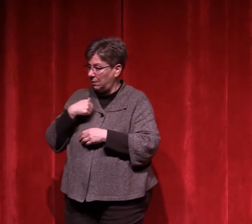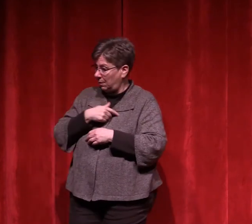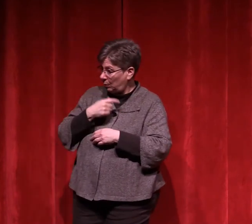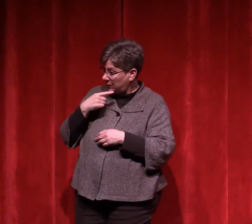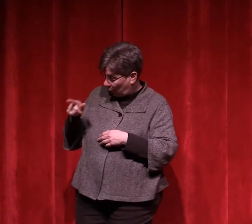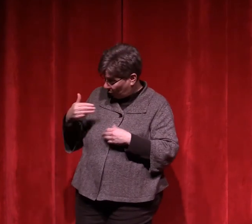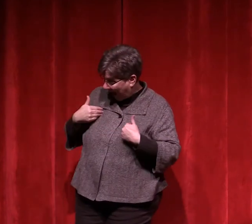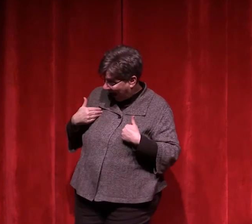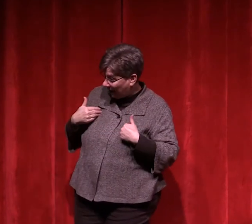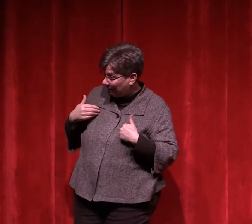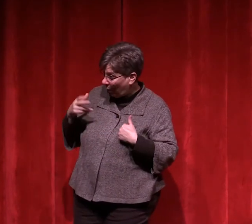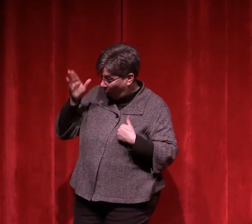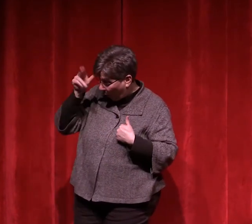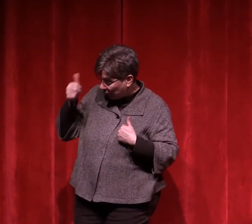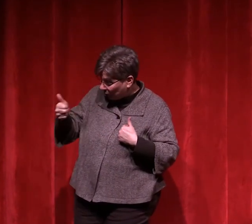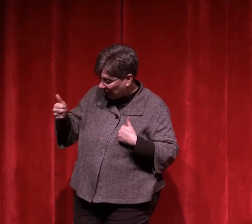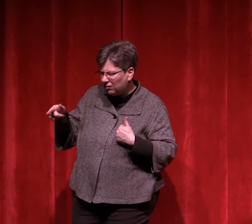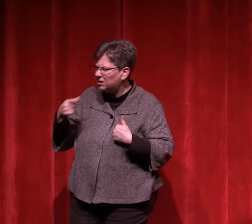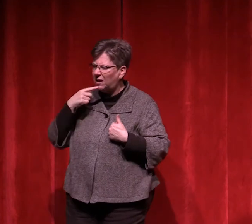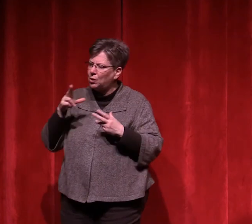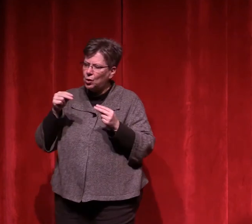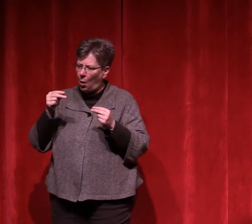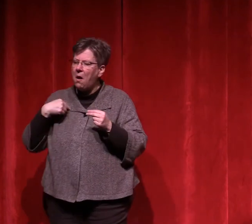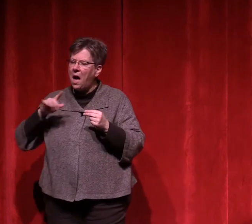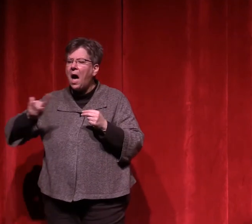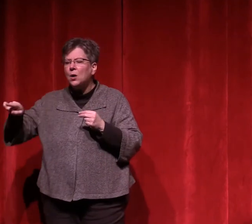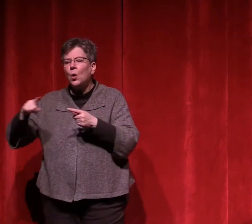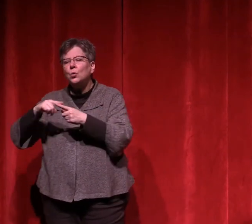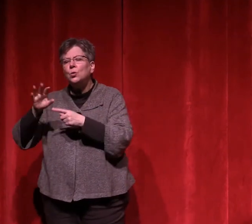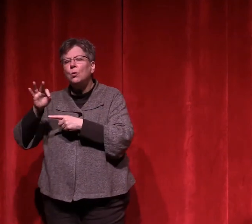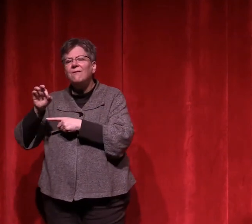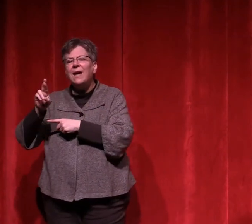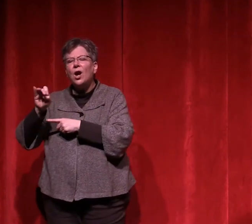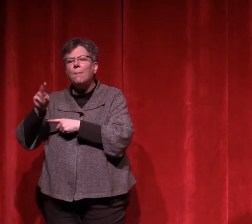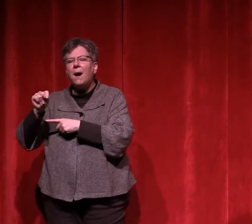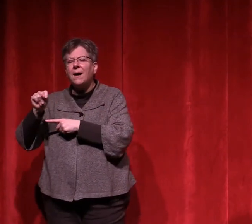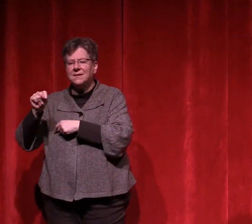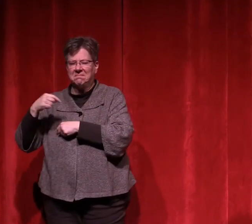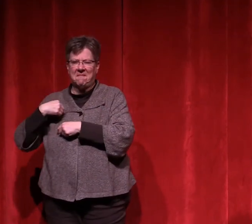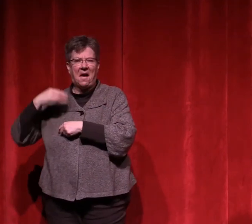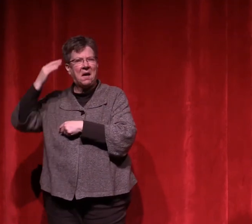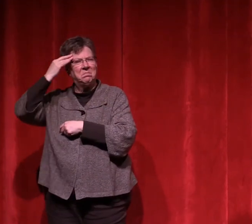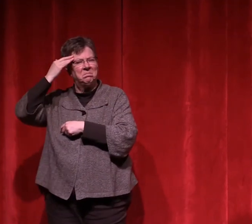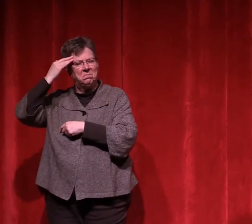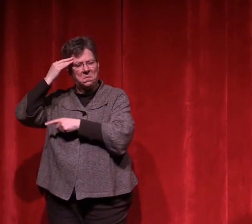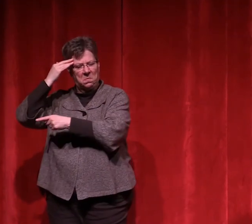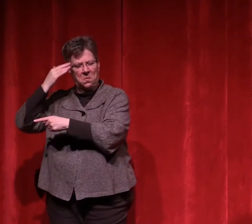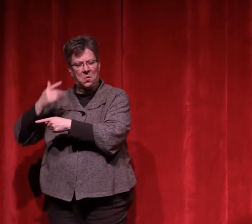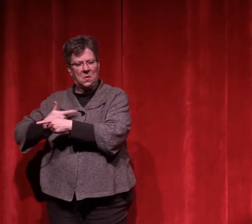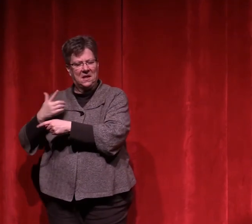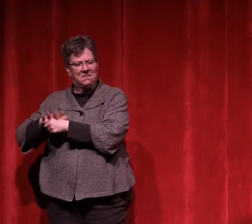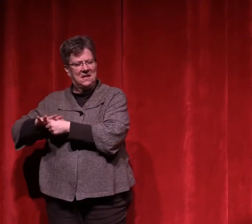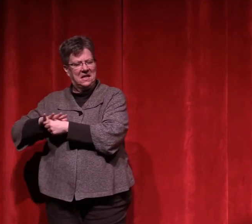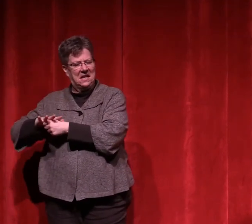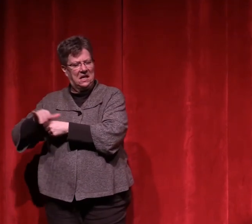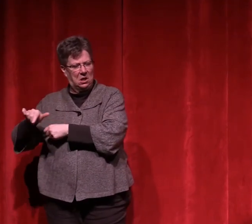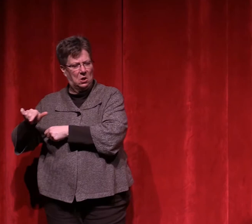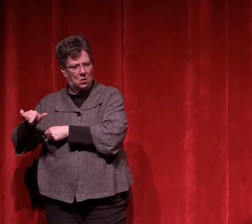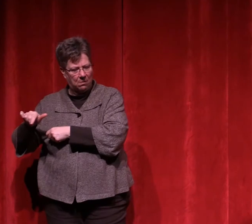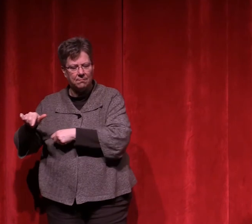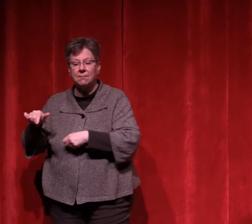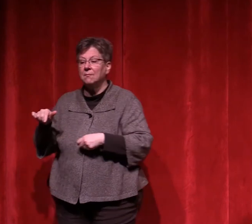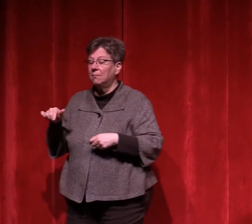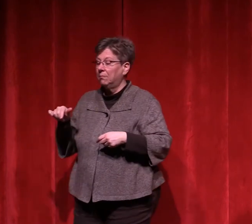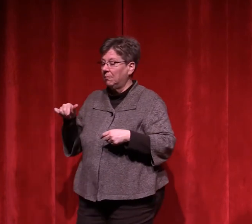have horses of your own?" She said, "No, I go to Fairmont all the time." So we knew she was from Anaconda. And so we